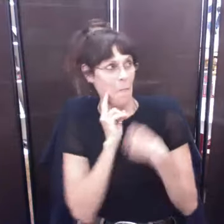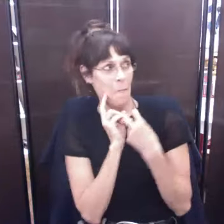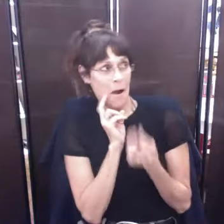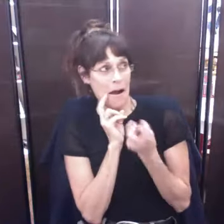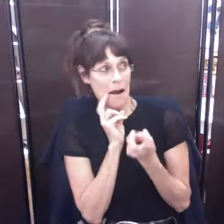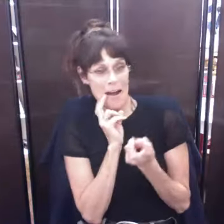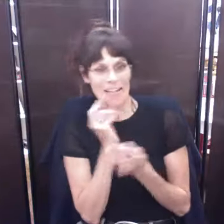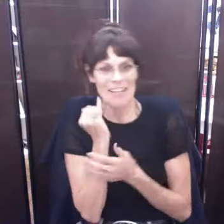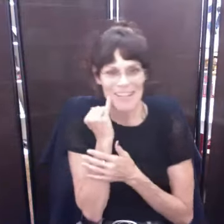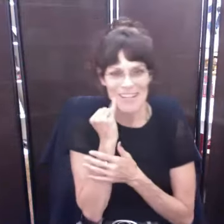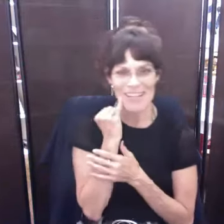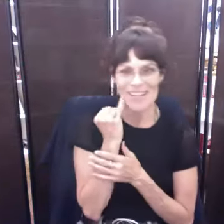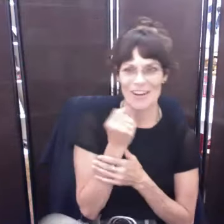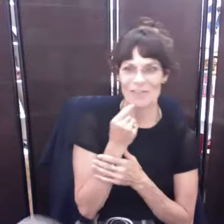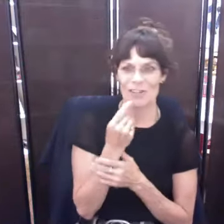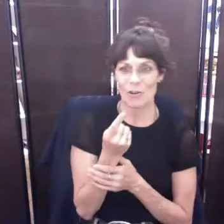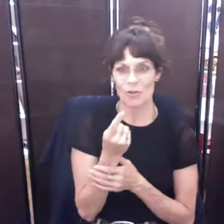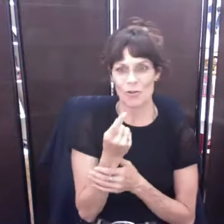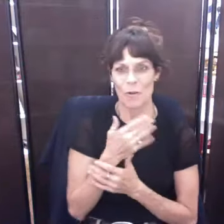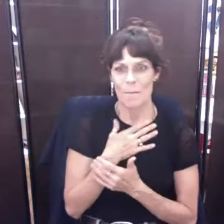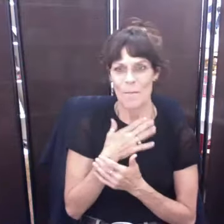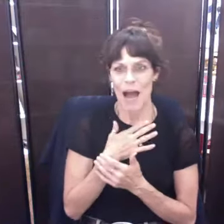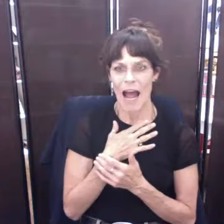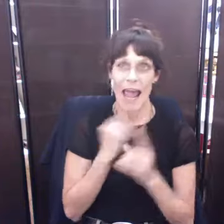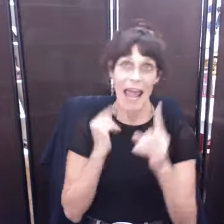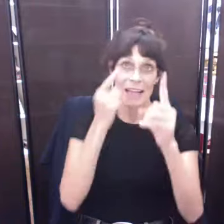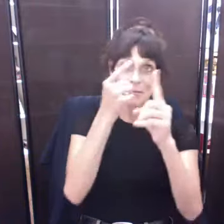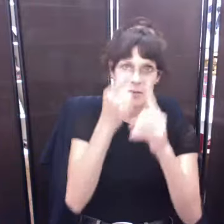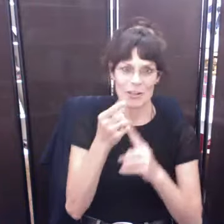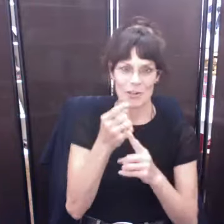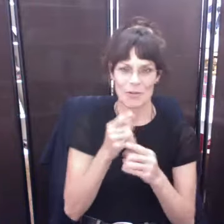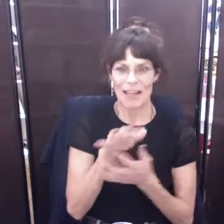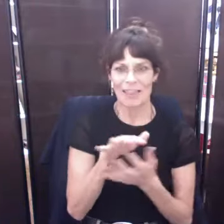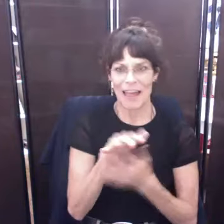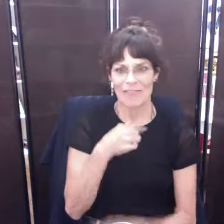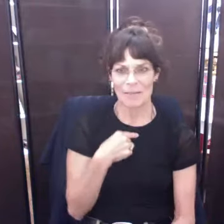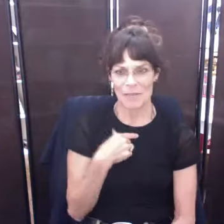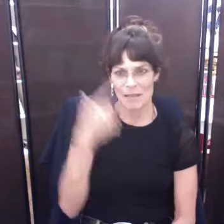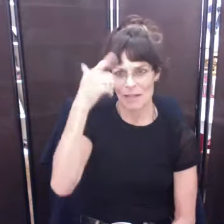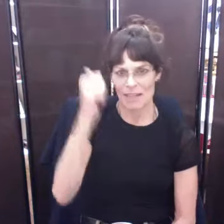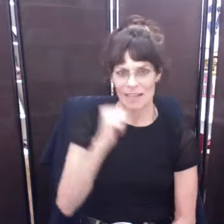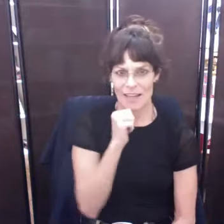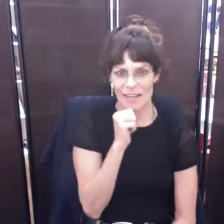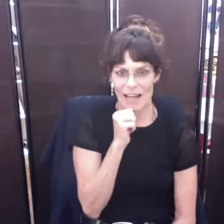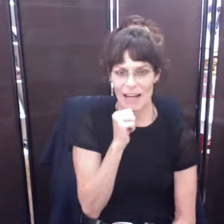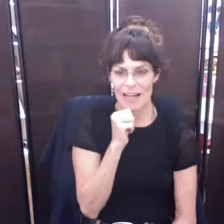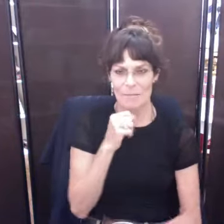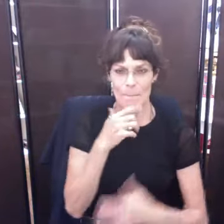I would have told you my aspirations, you would have laughed in my face, because they have not only gotten bigger and better, but God has